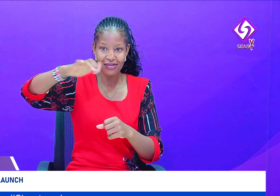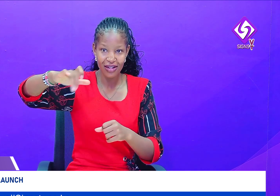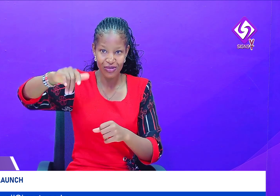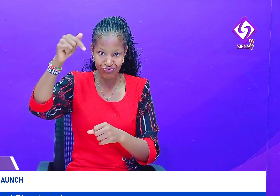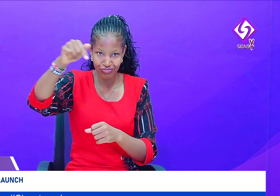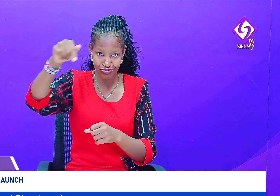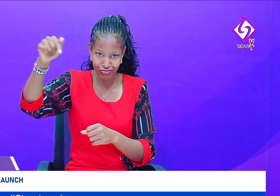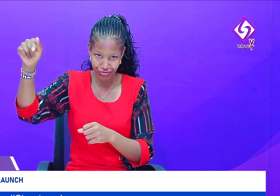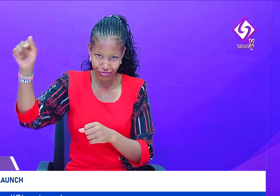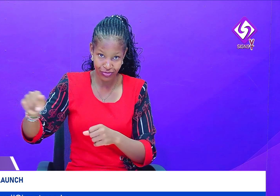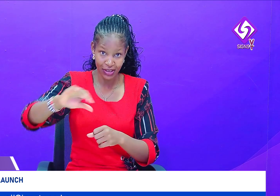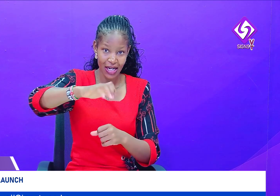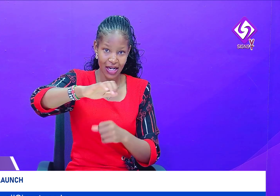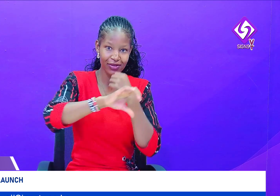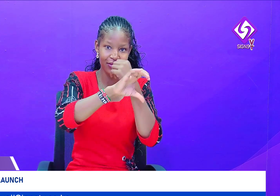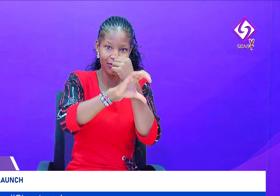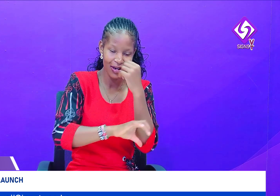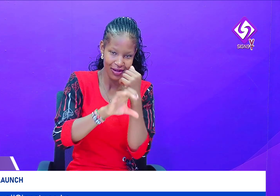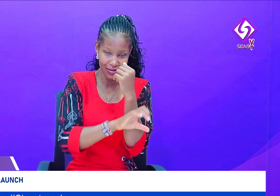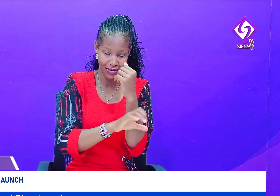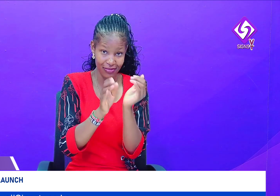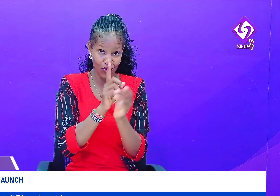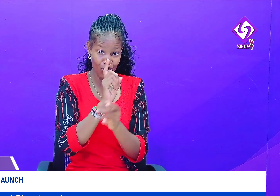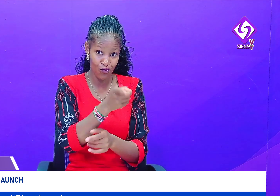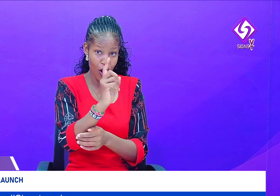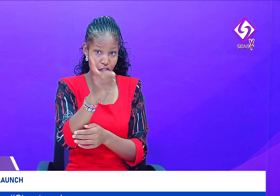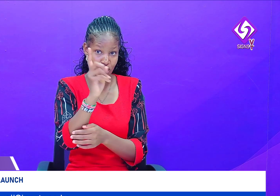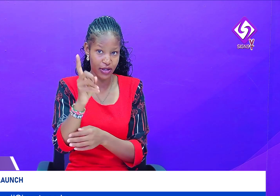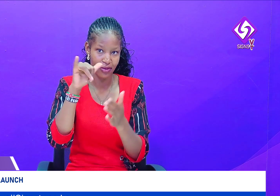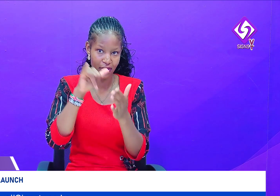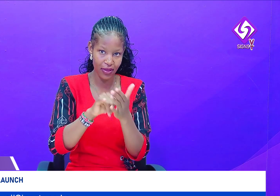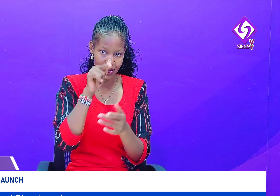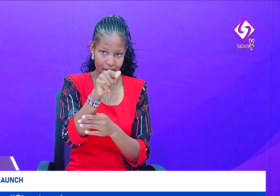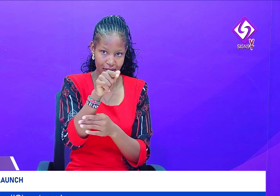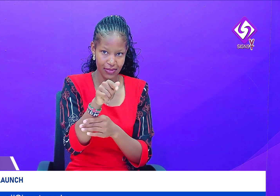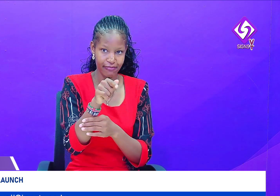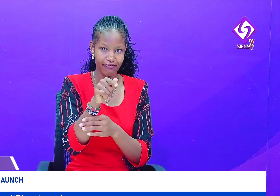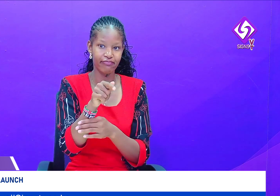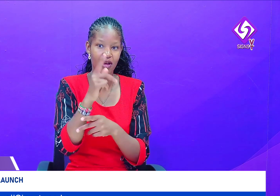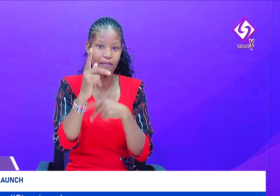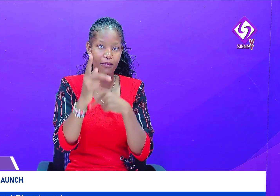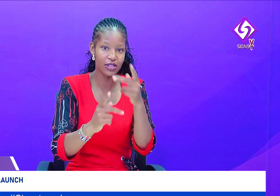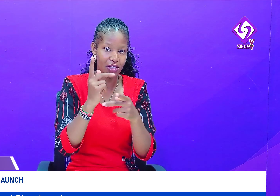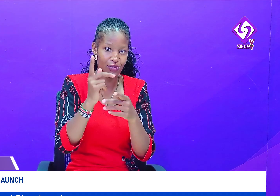country, warning that the trend poses a threat to freedom of expression.